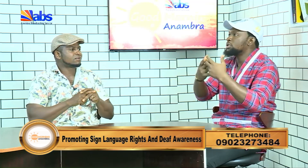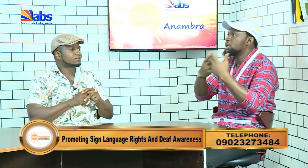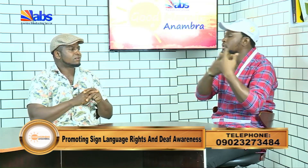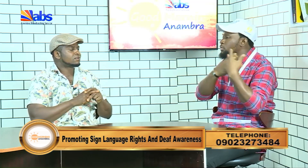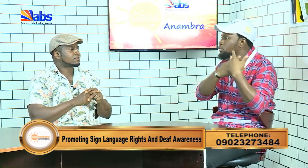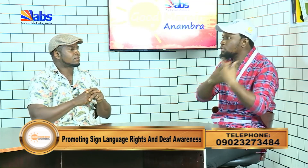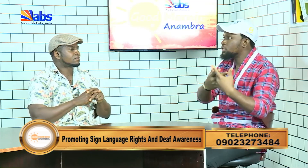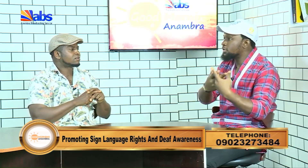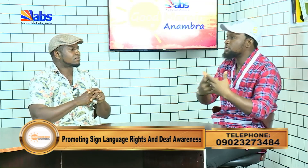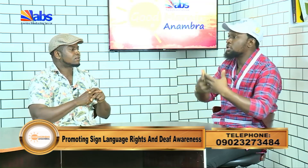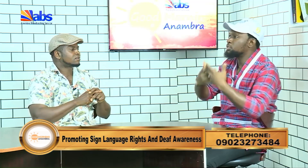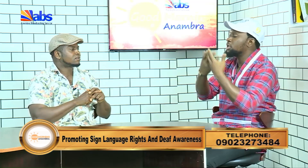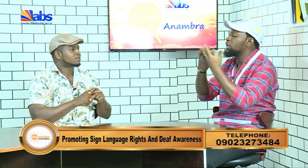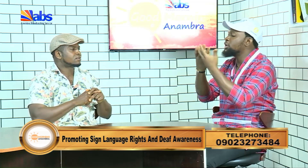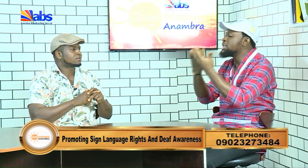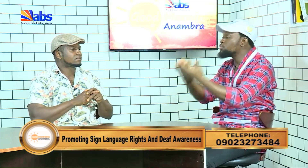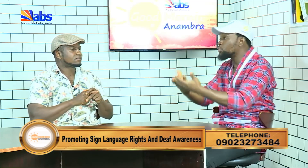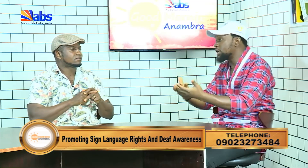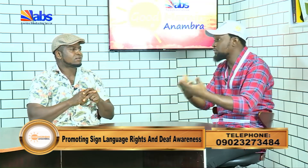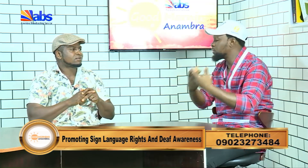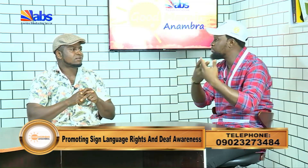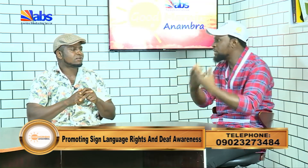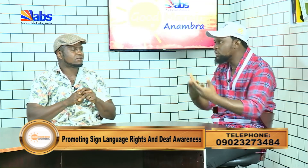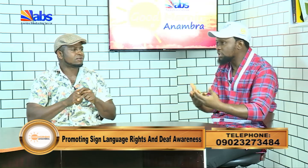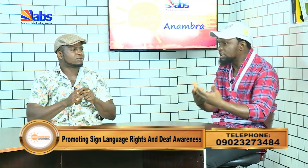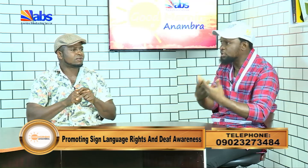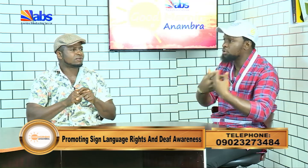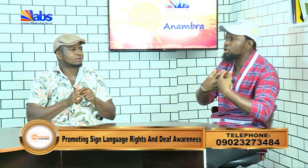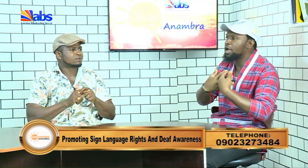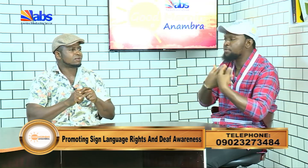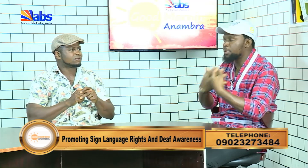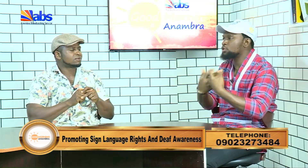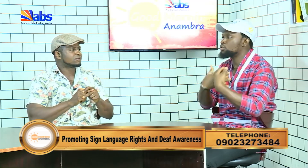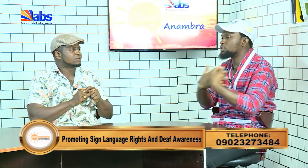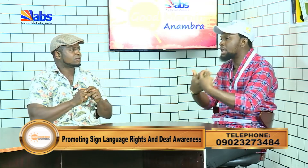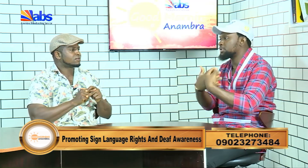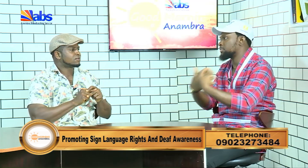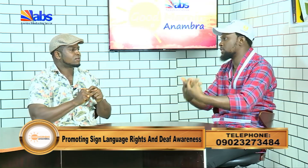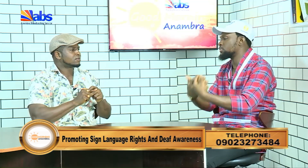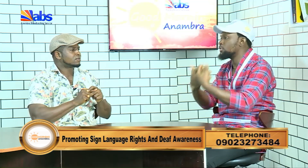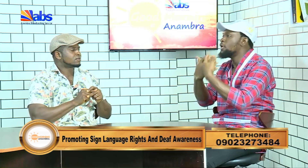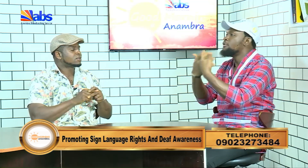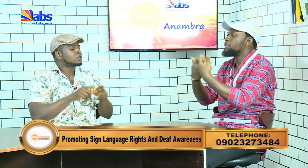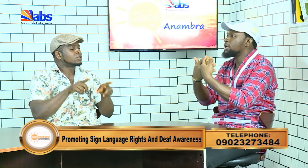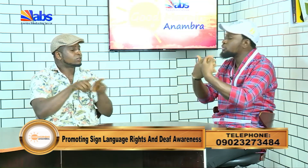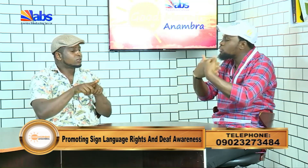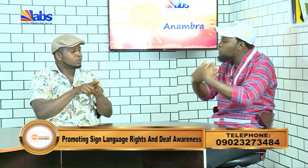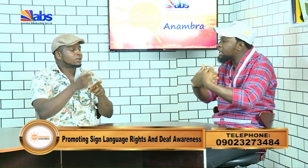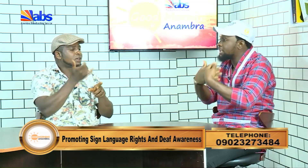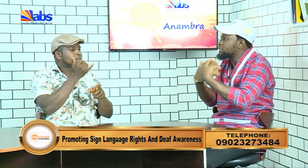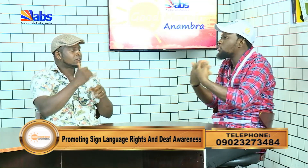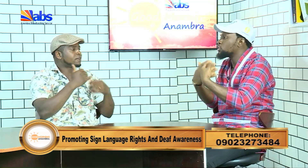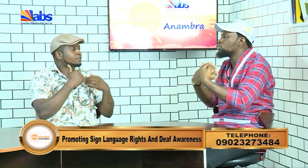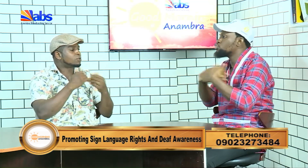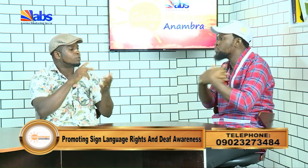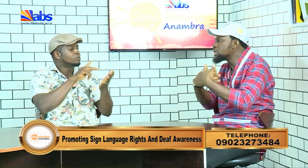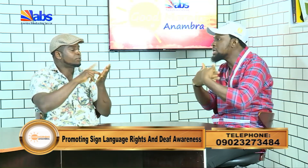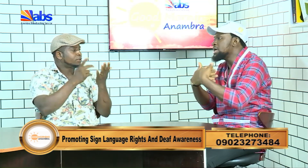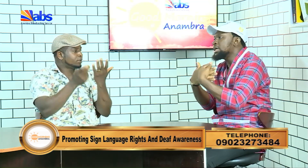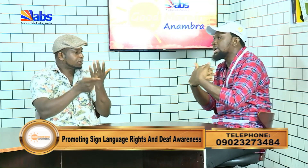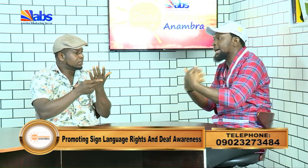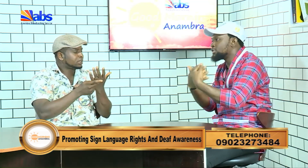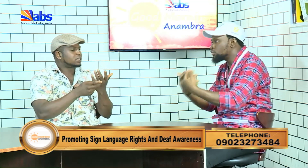with the local industries, with the Igwes, with the PGs, with everybody. So we'll try as much as possible for them to come in and see what